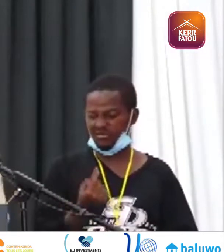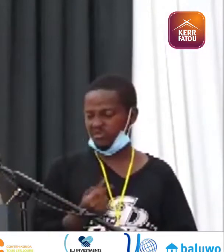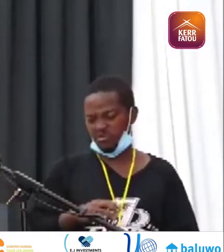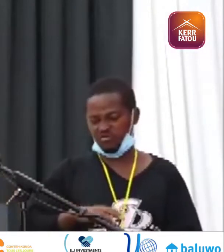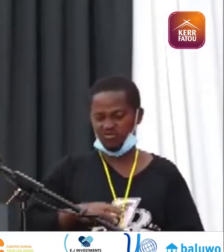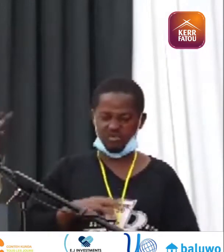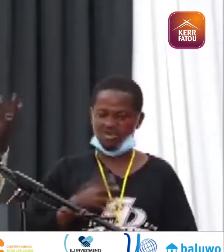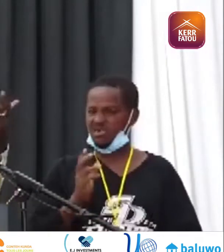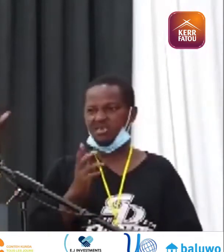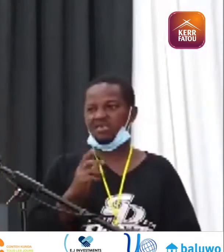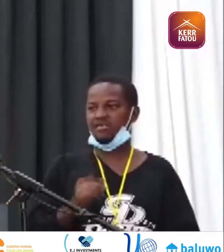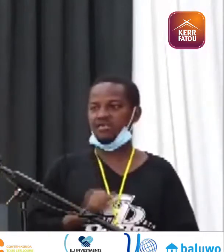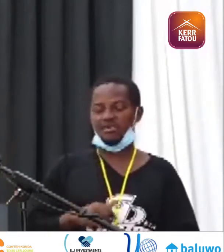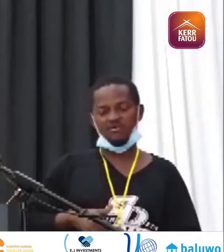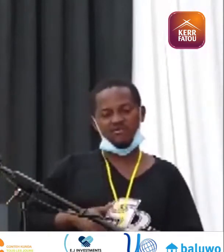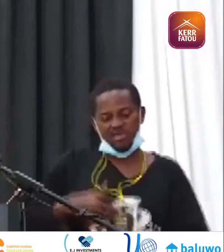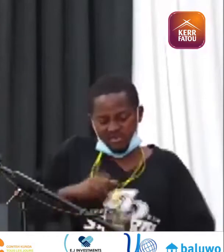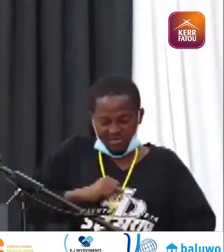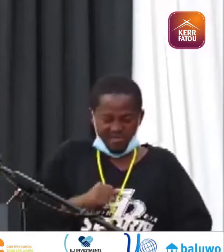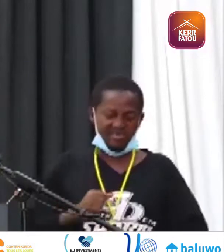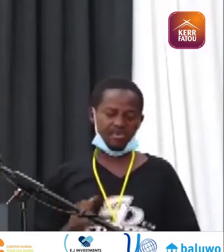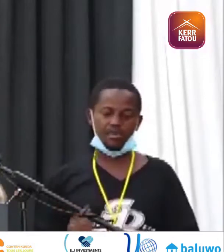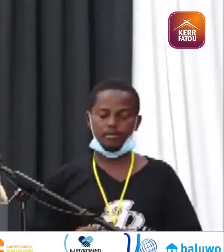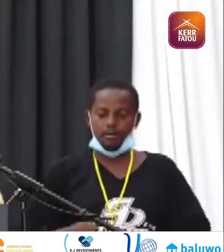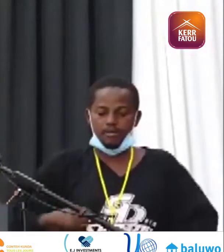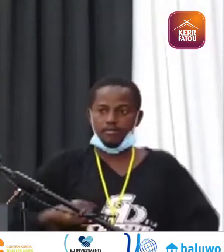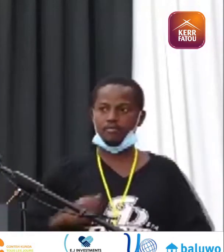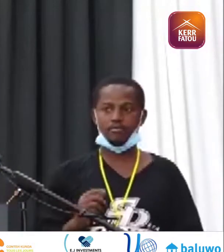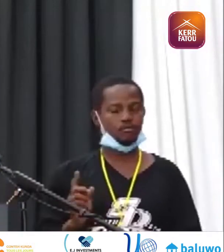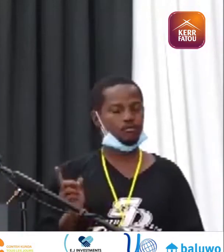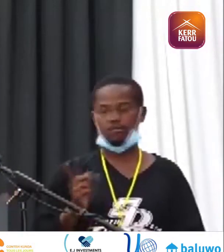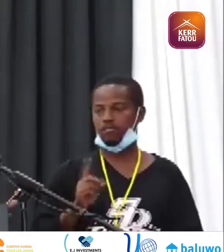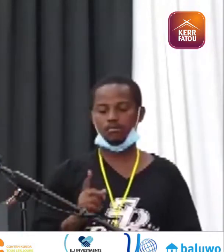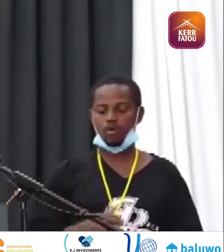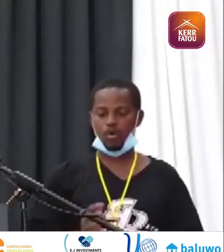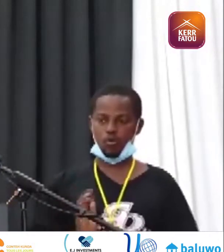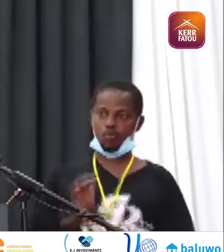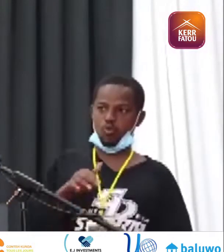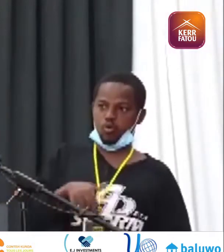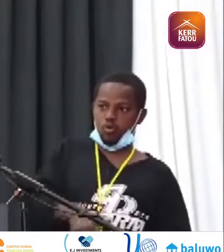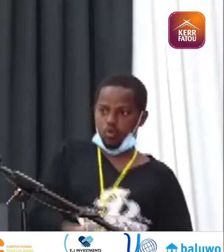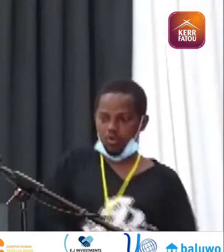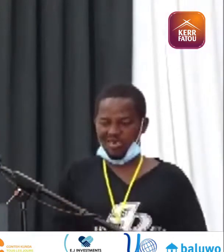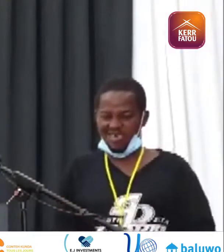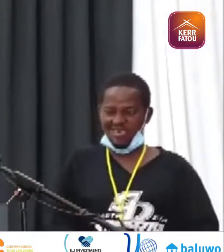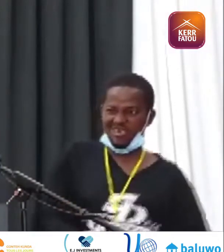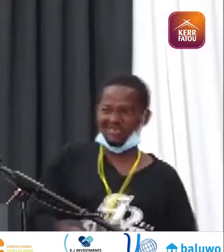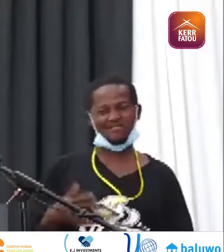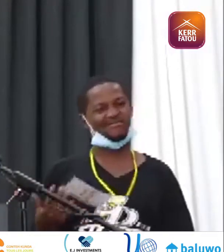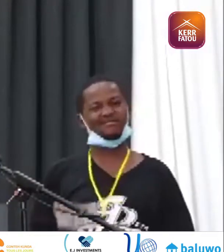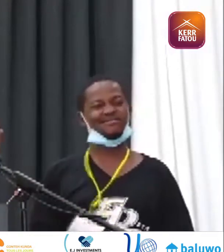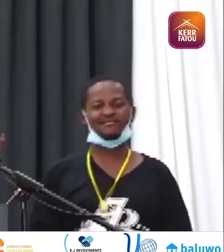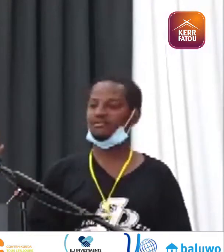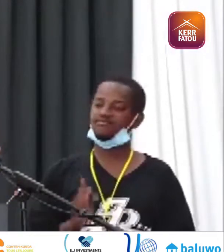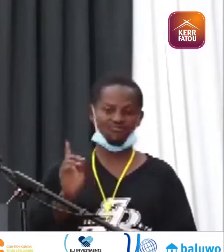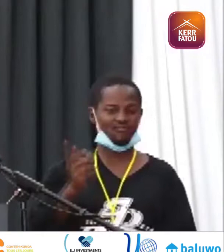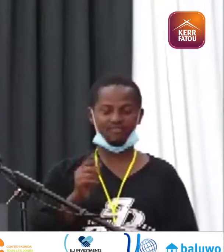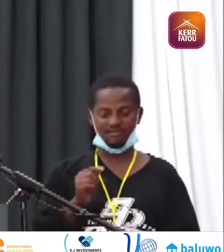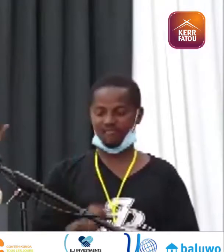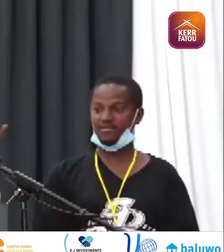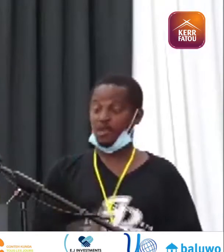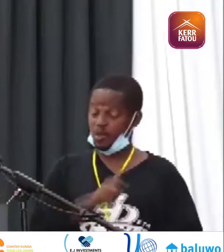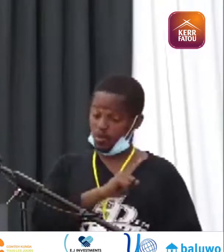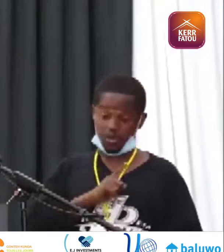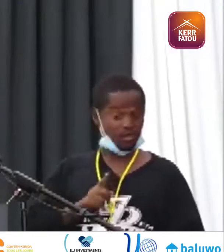self-aggrandizement, who are just feeling themselves. Some they have big stomachs, some have big cars, and so on.